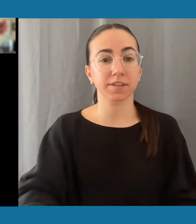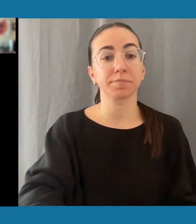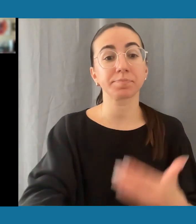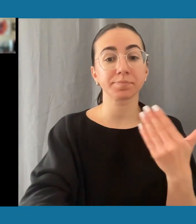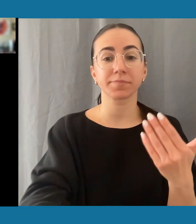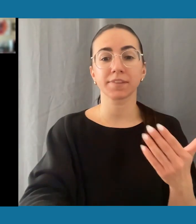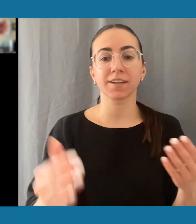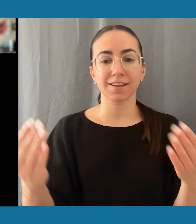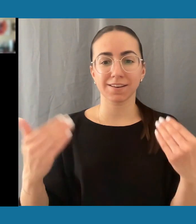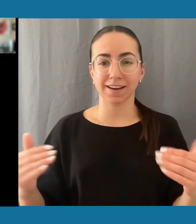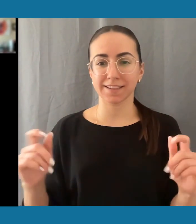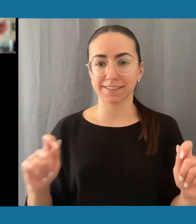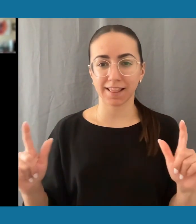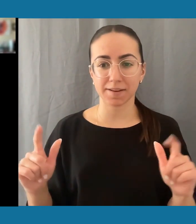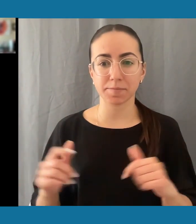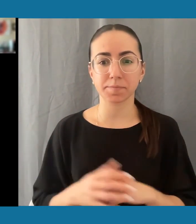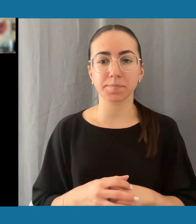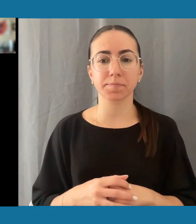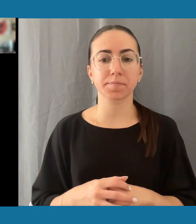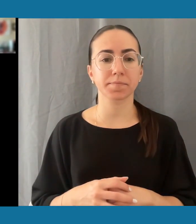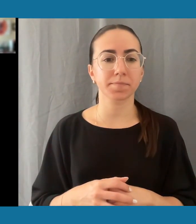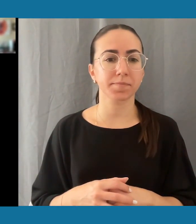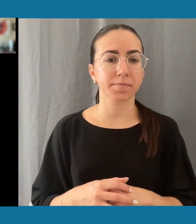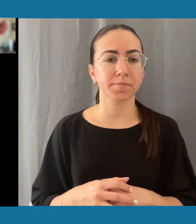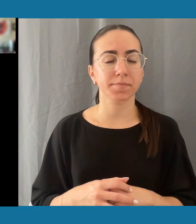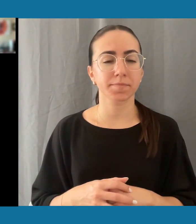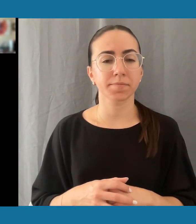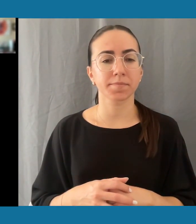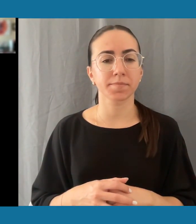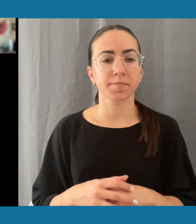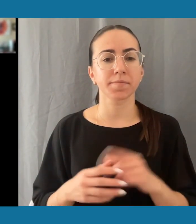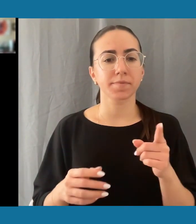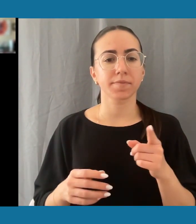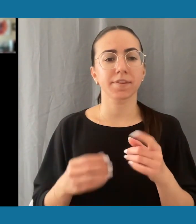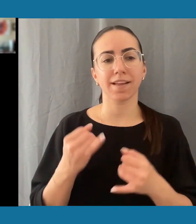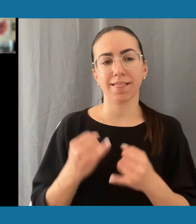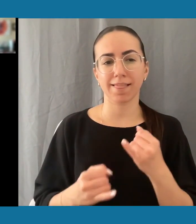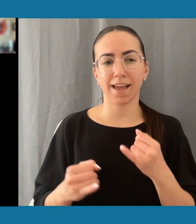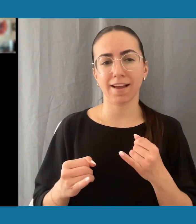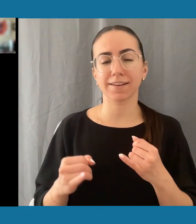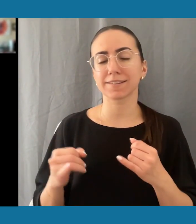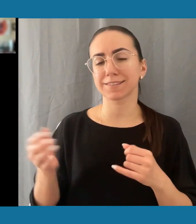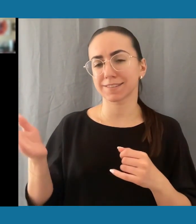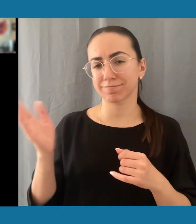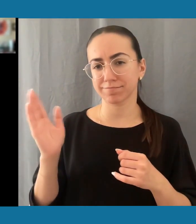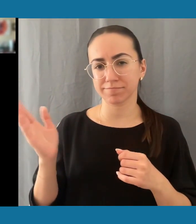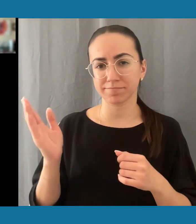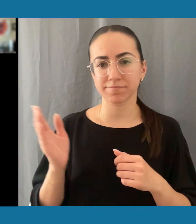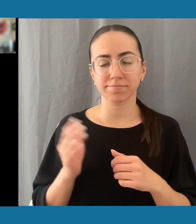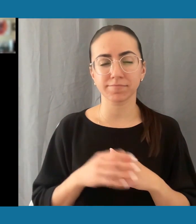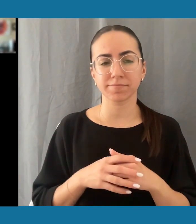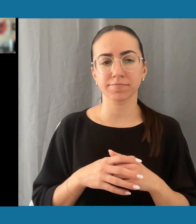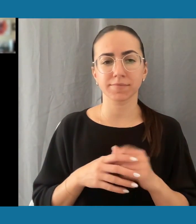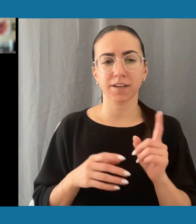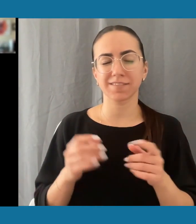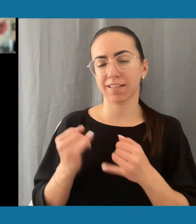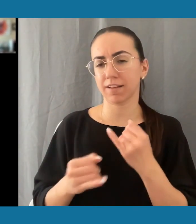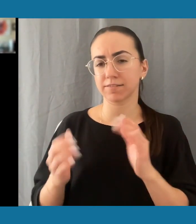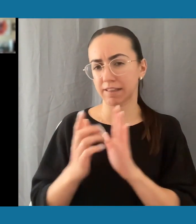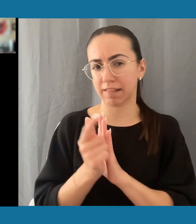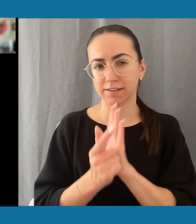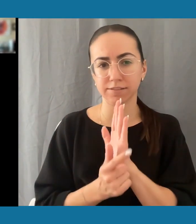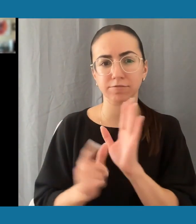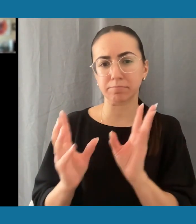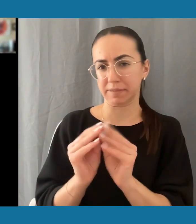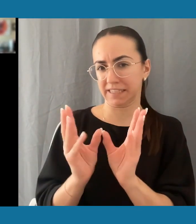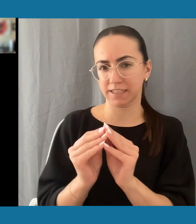in this last legislative session in Florida, the 2024 legislative session, supported decision-making